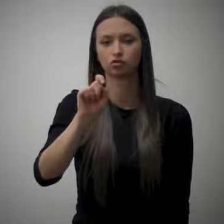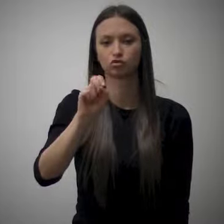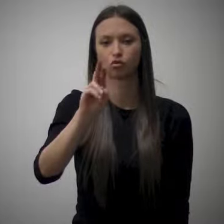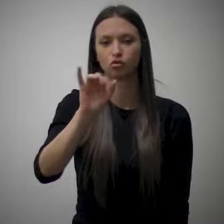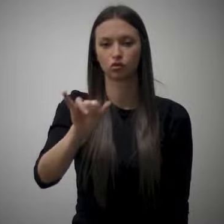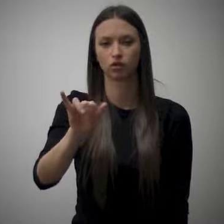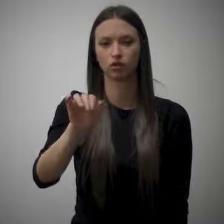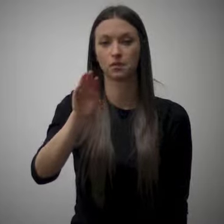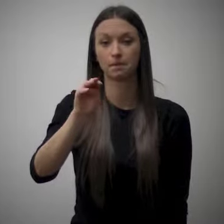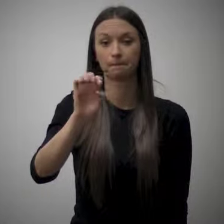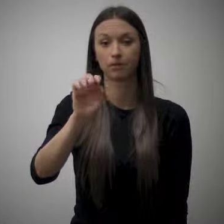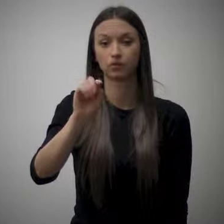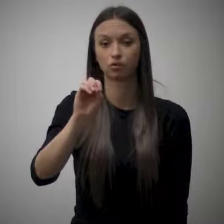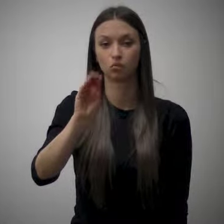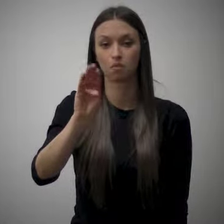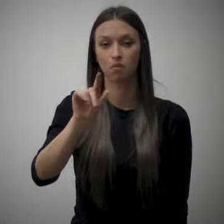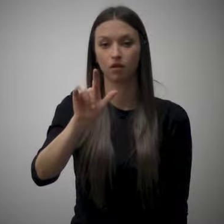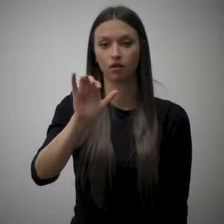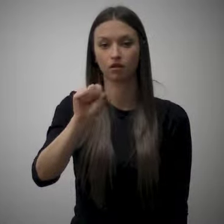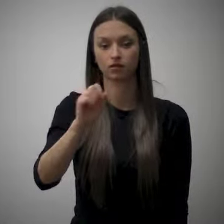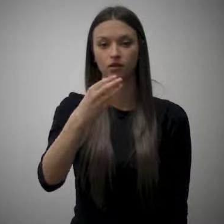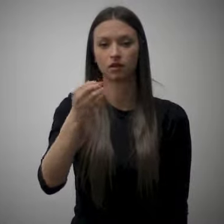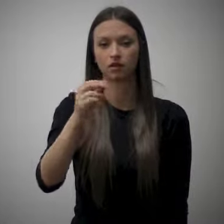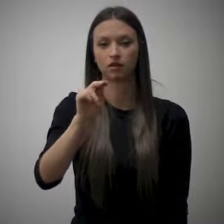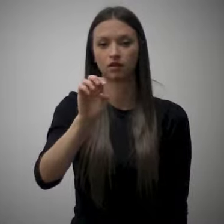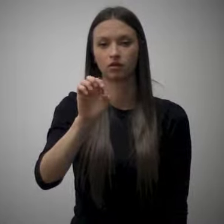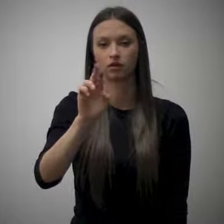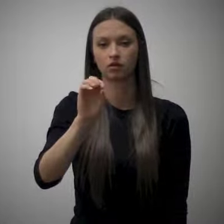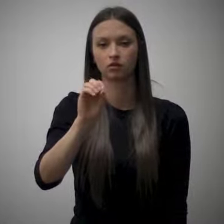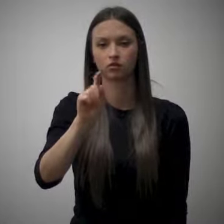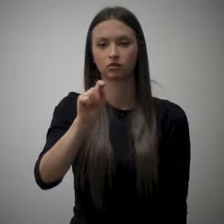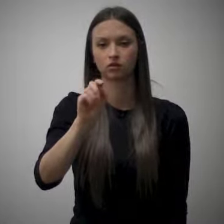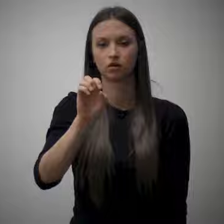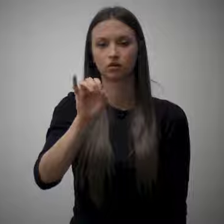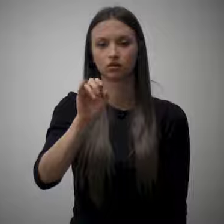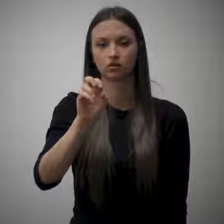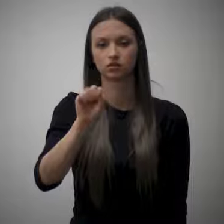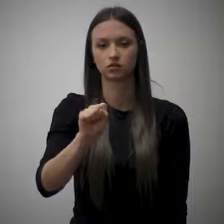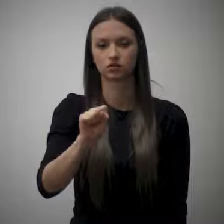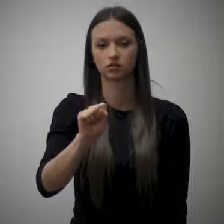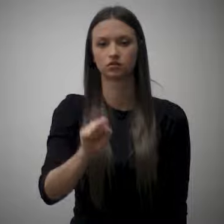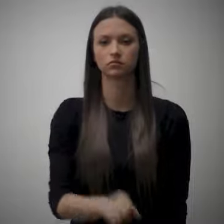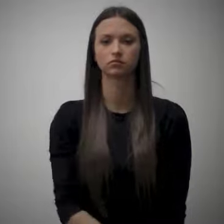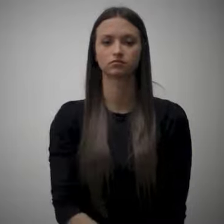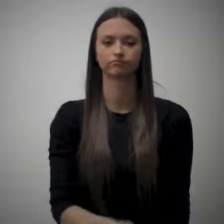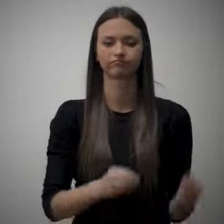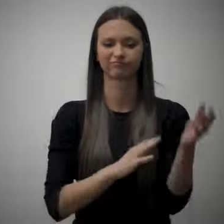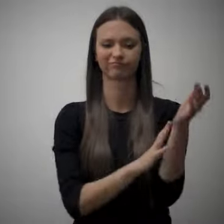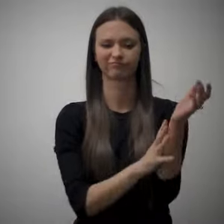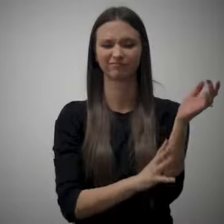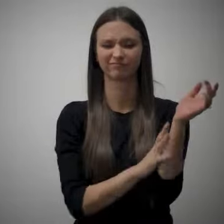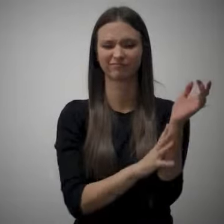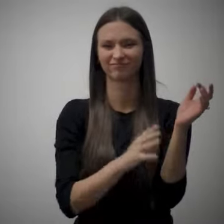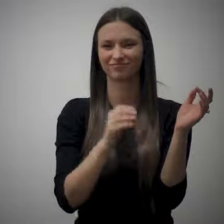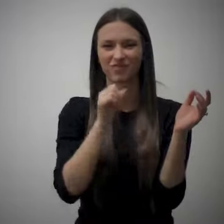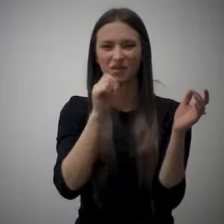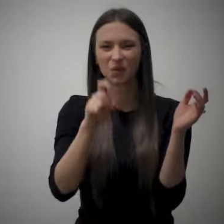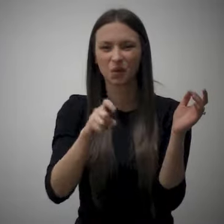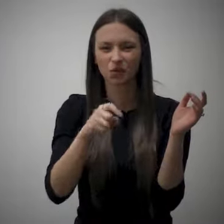so inflammatory metabolics and neurotoxins. These are waste products that are